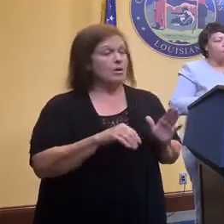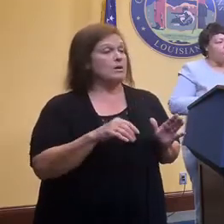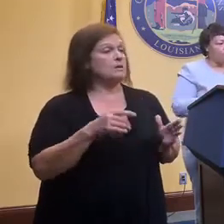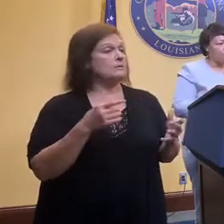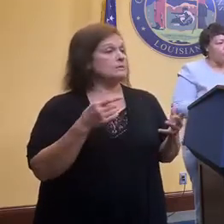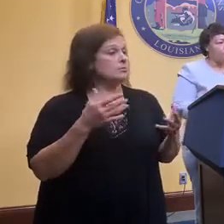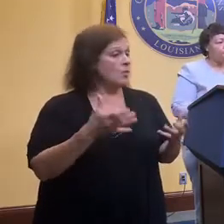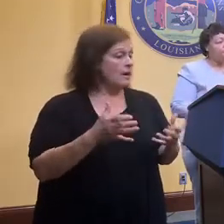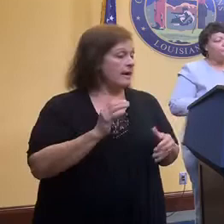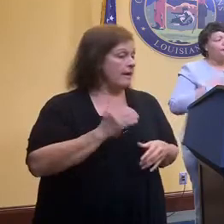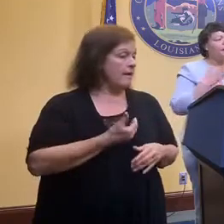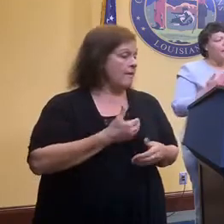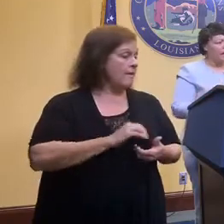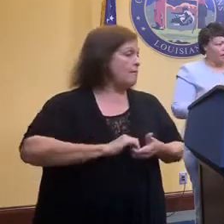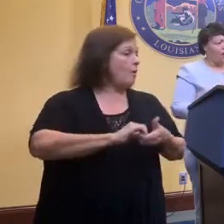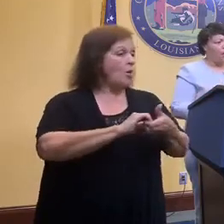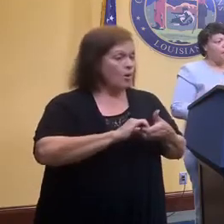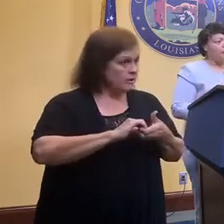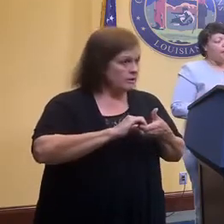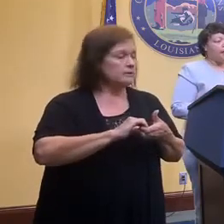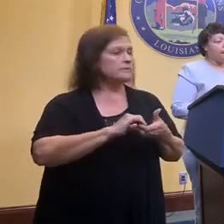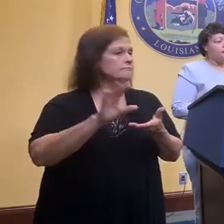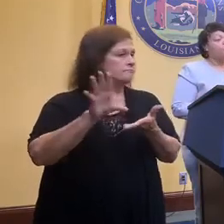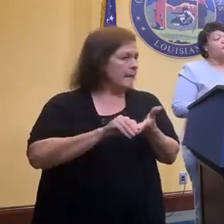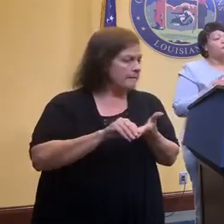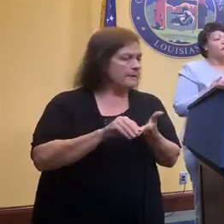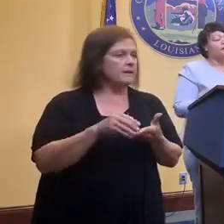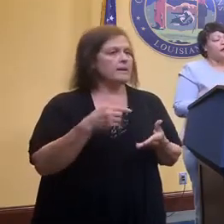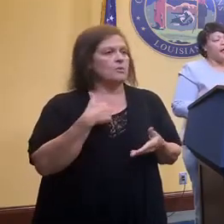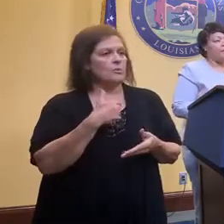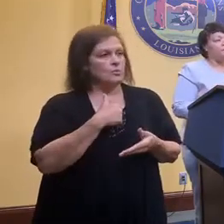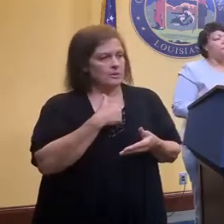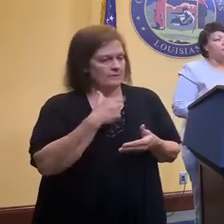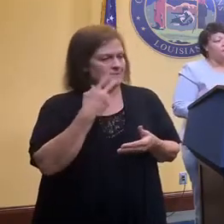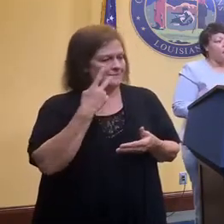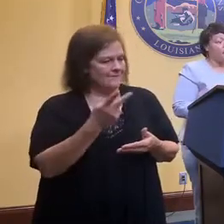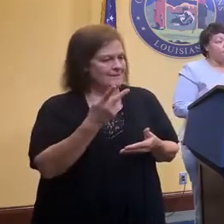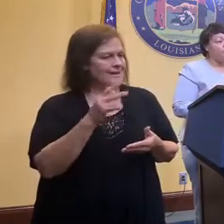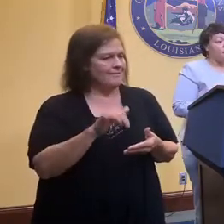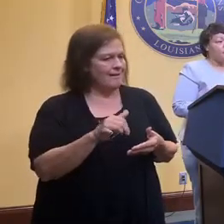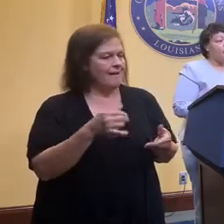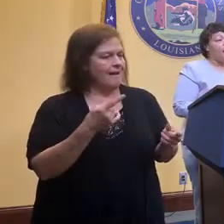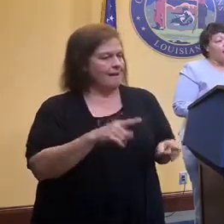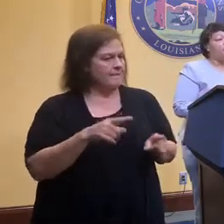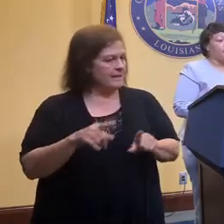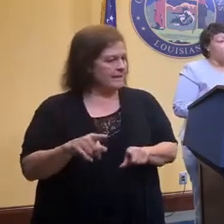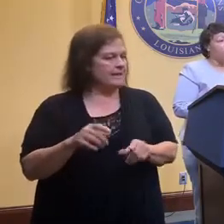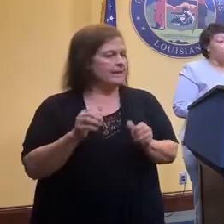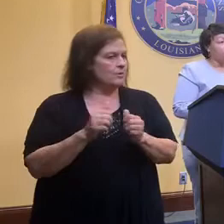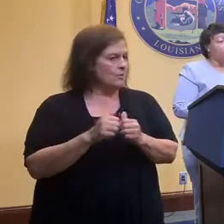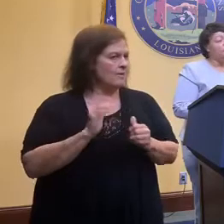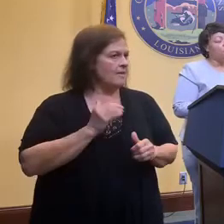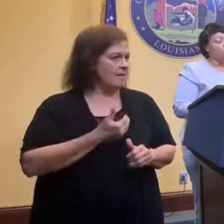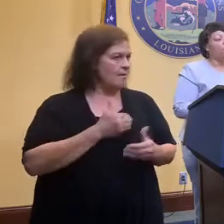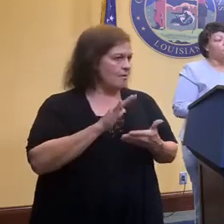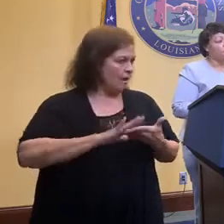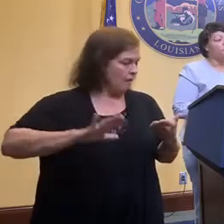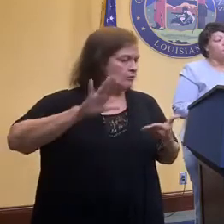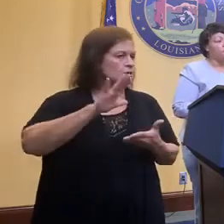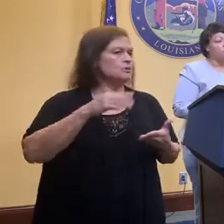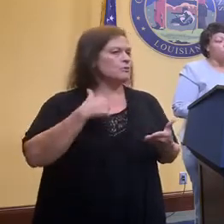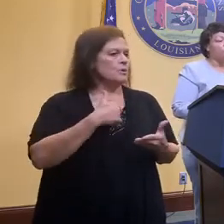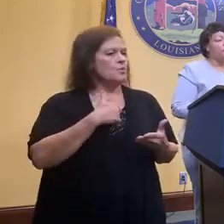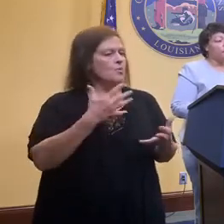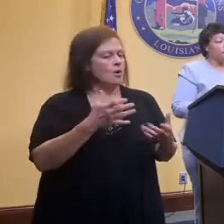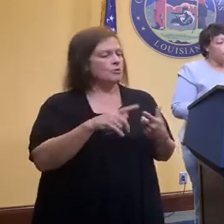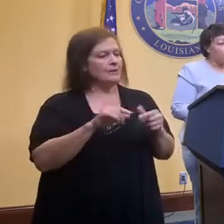partners to also echo, and we're seeing that happen with our higher ed community, and we're going to